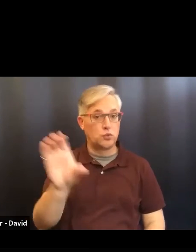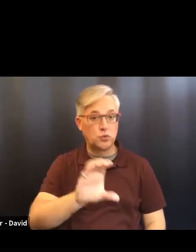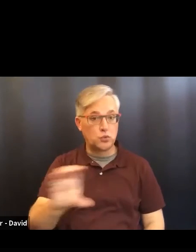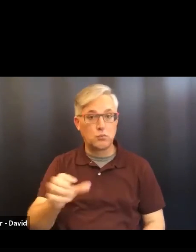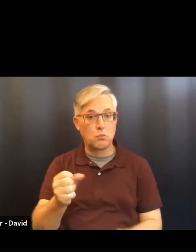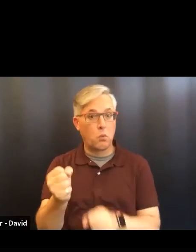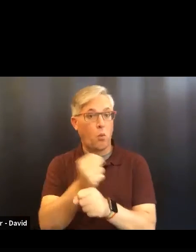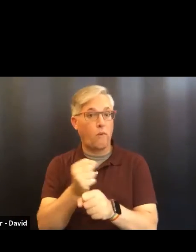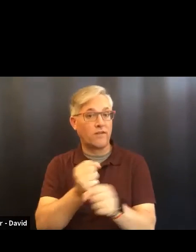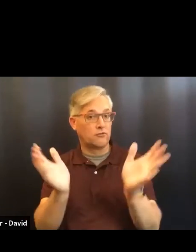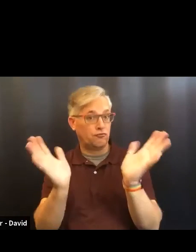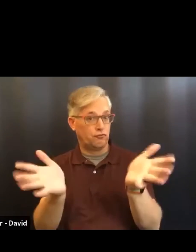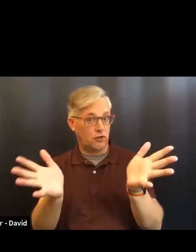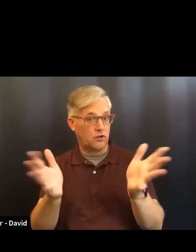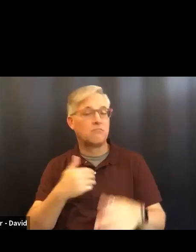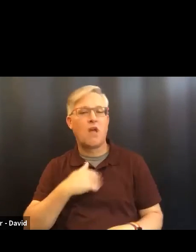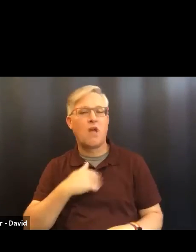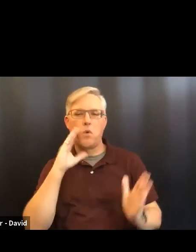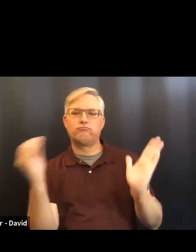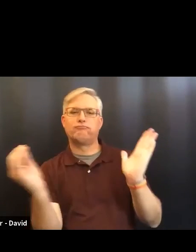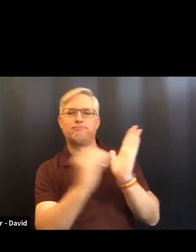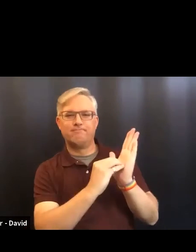I'll include in the email.